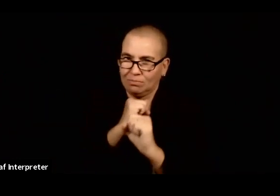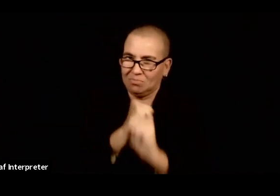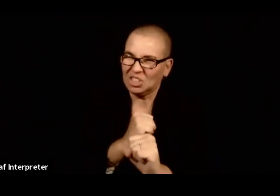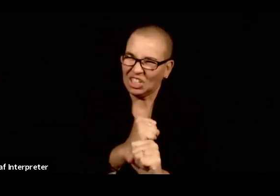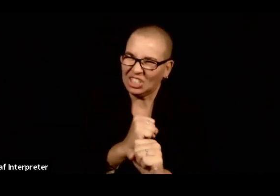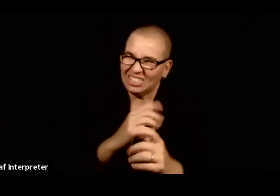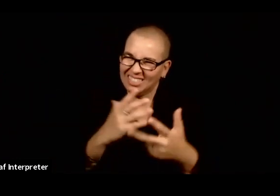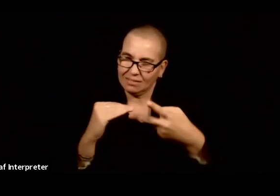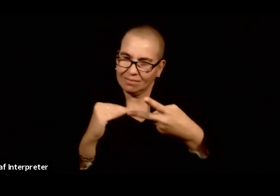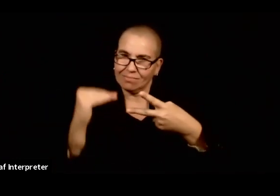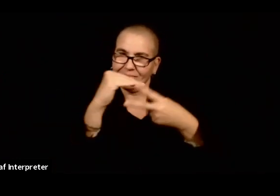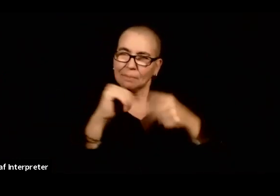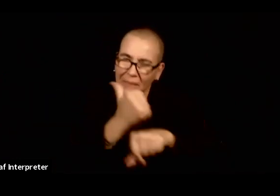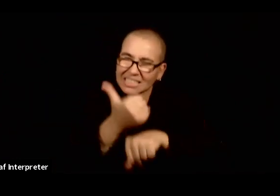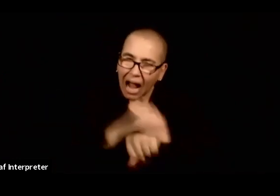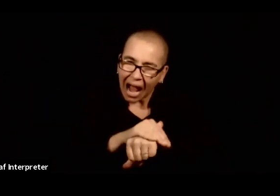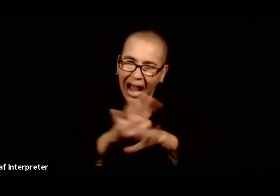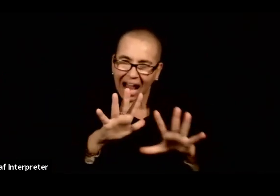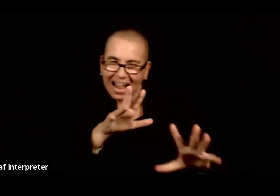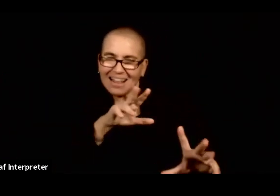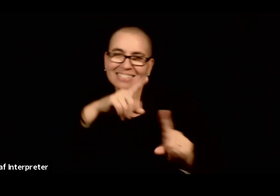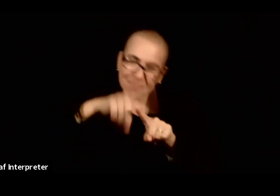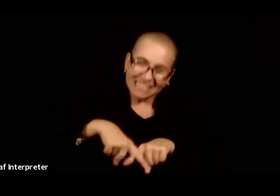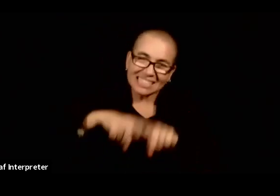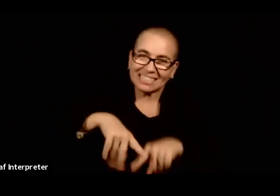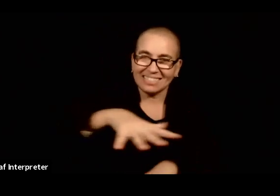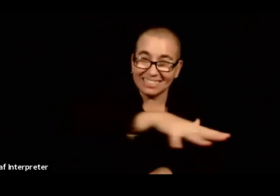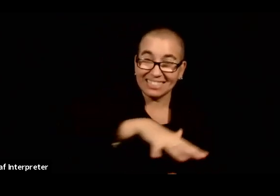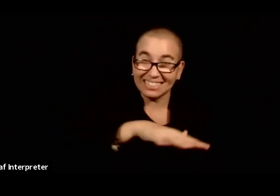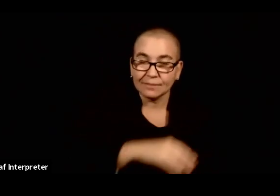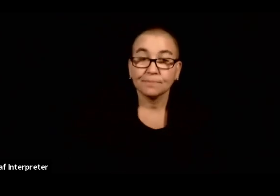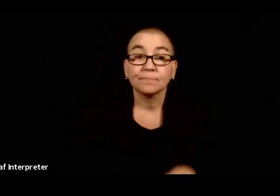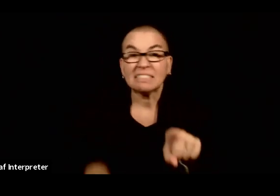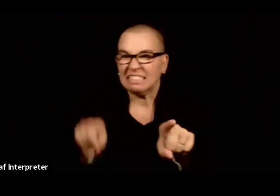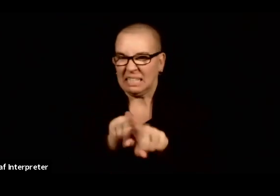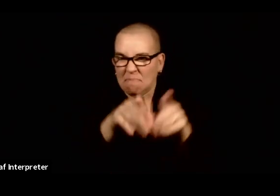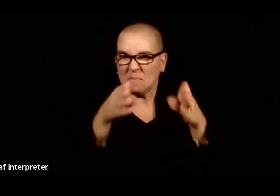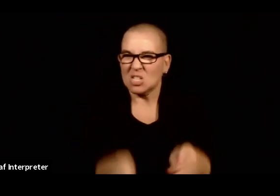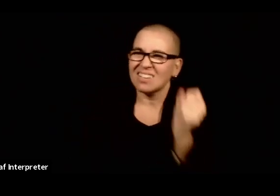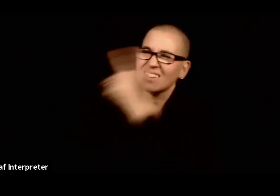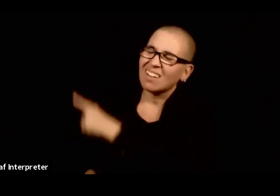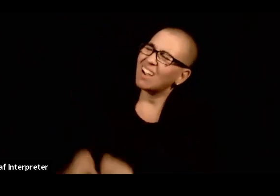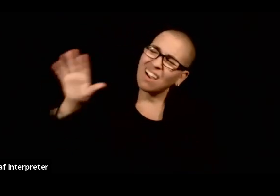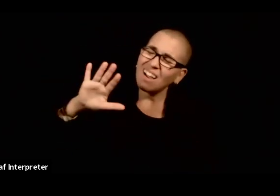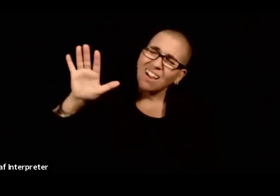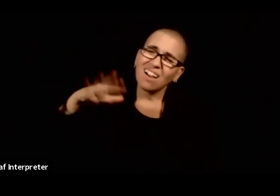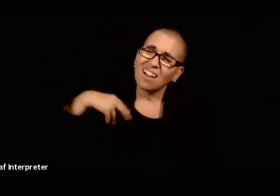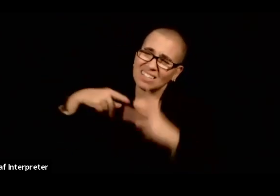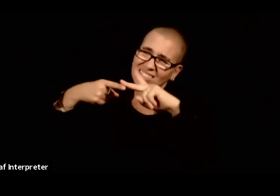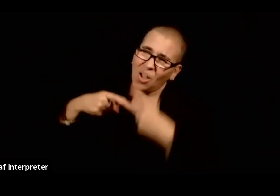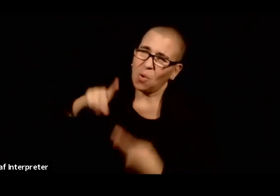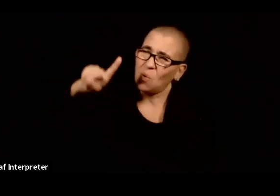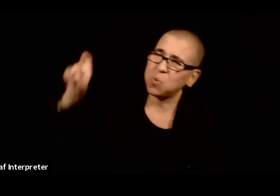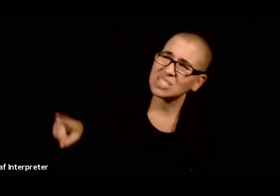Great. So just for a follow-up, what are the precautions that are required to screen the health of visitors now?